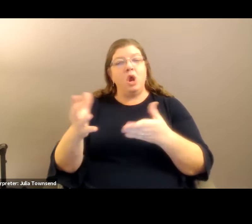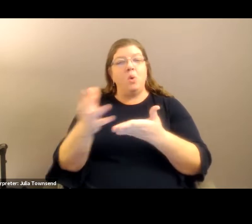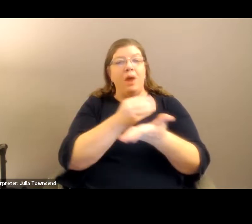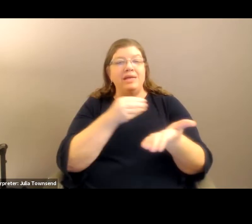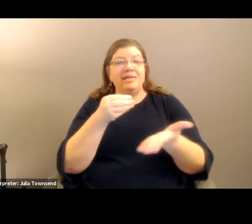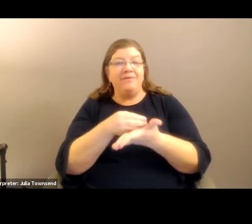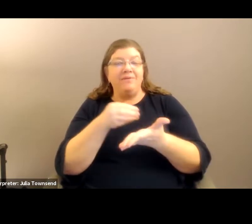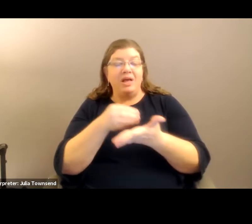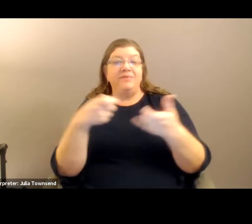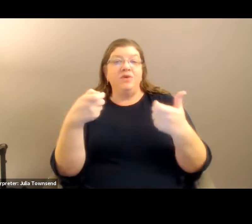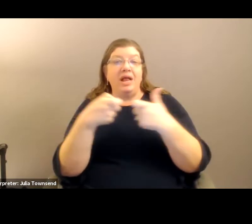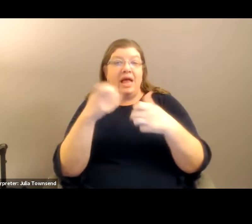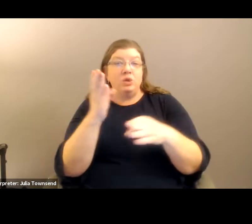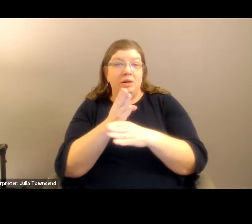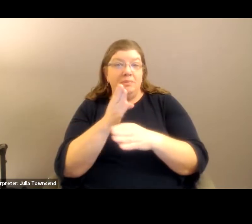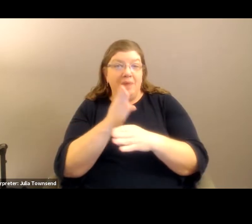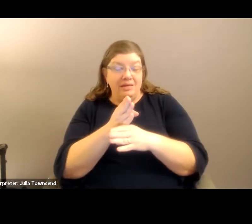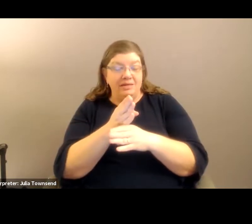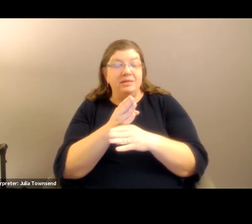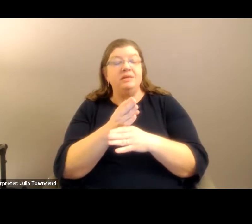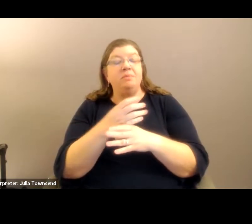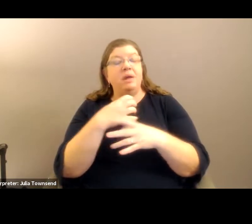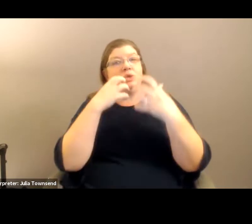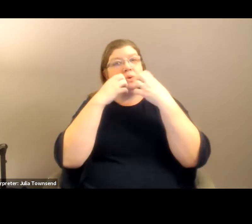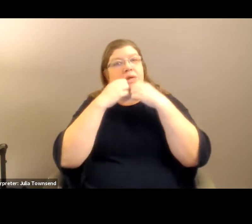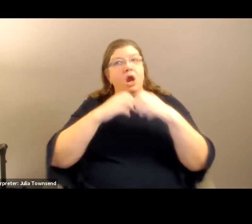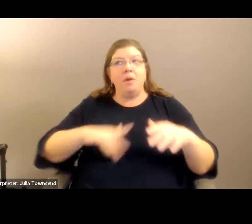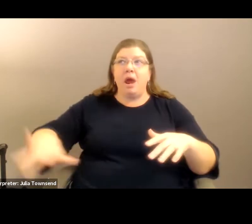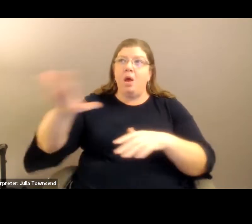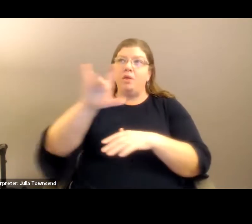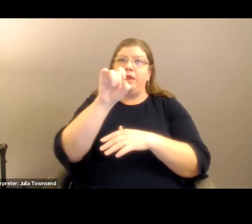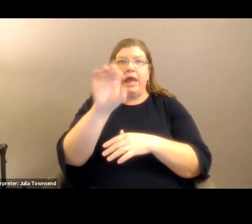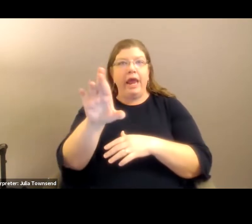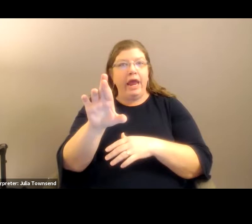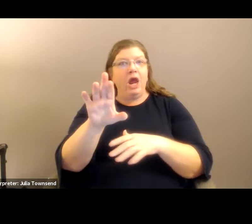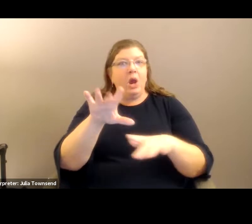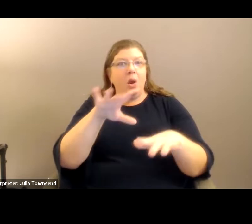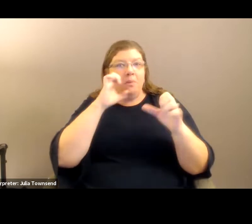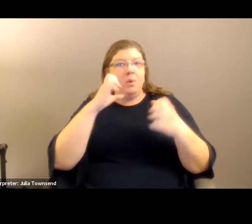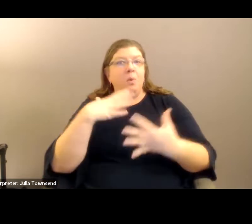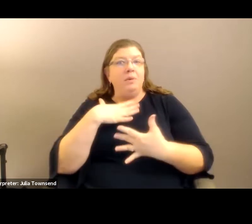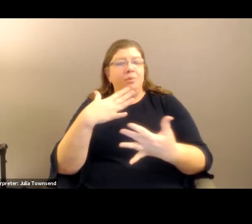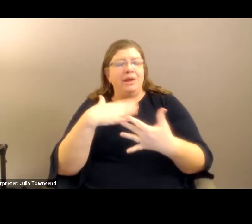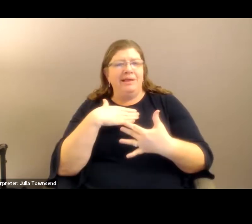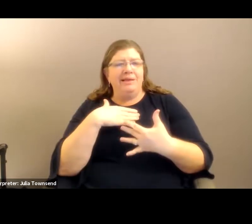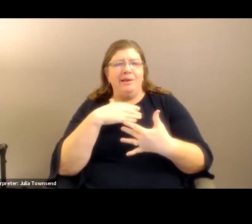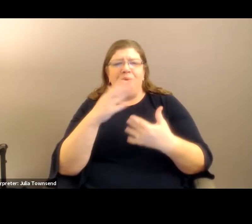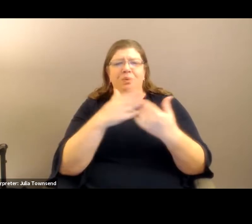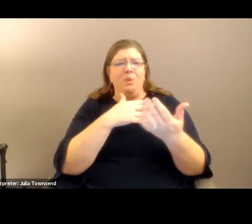for electric buses because we care about the air our children breathe, which is irrelevant